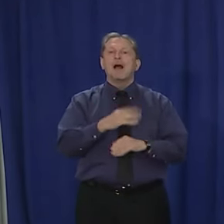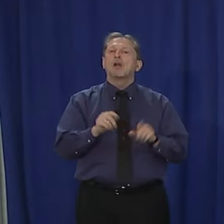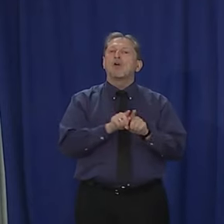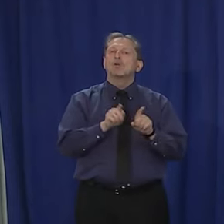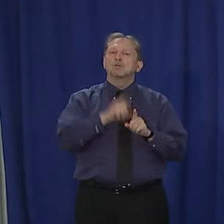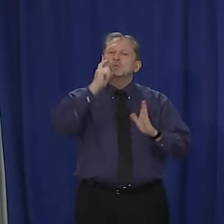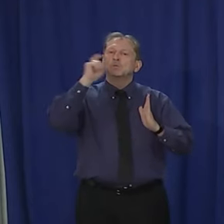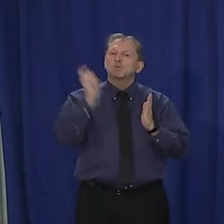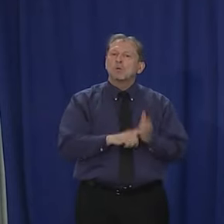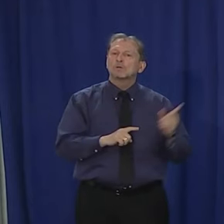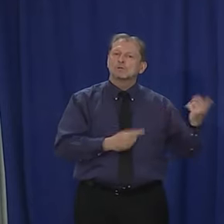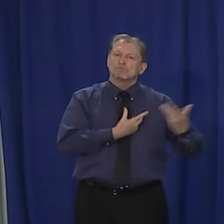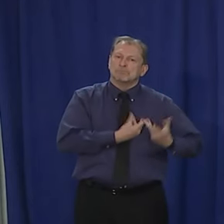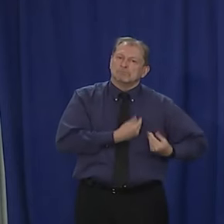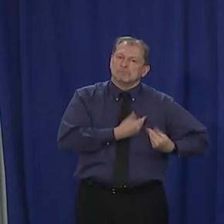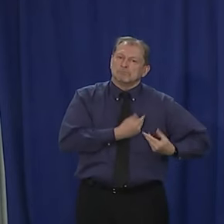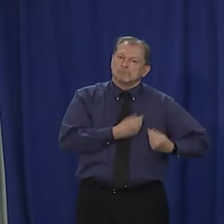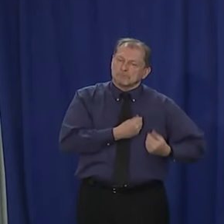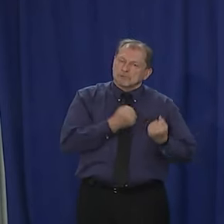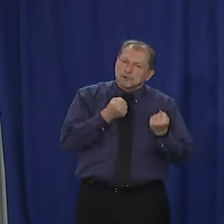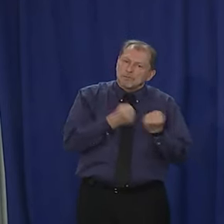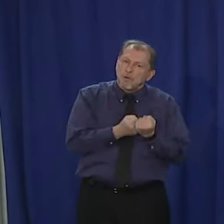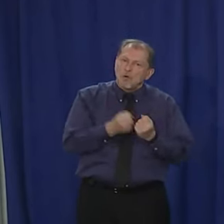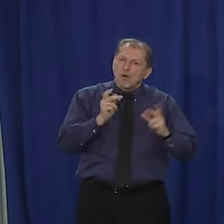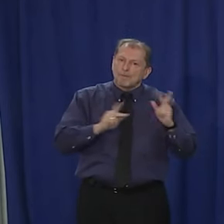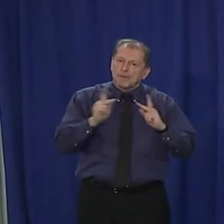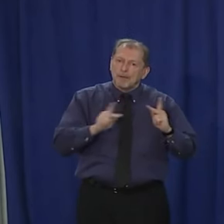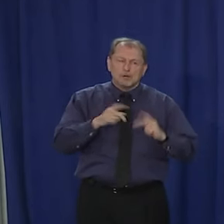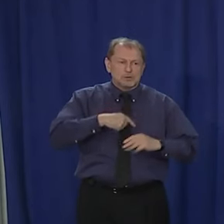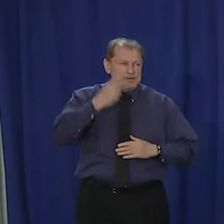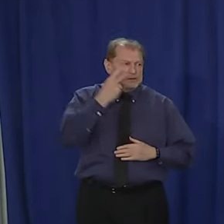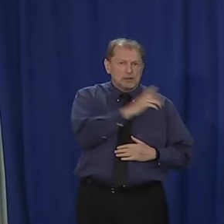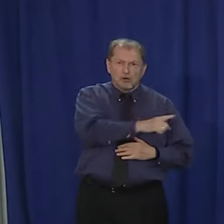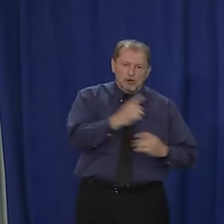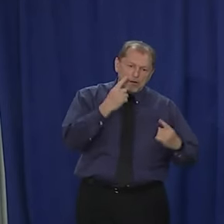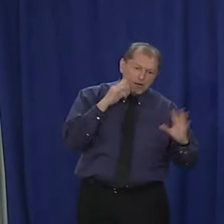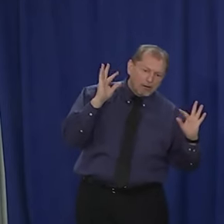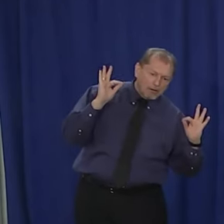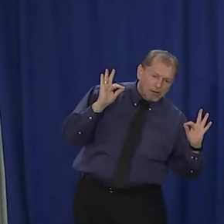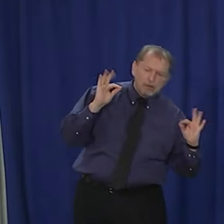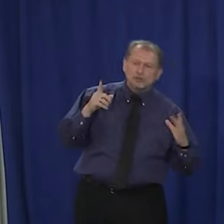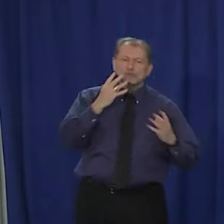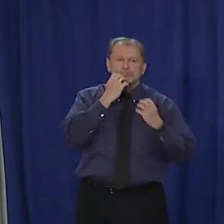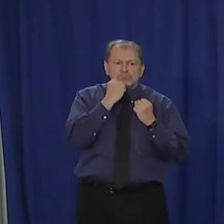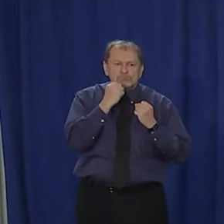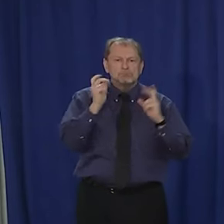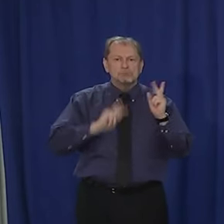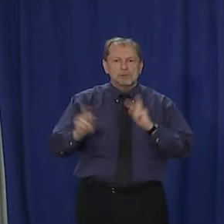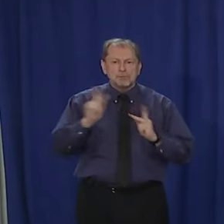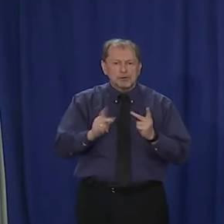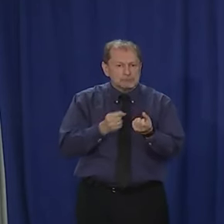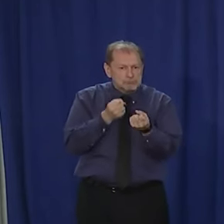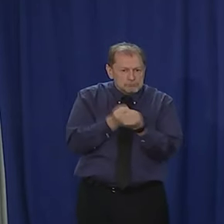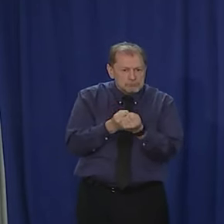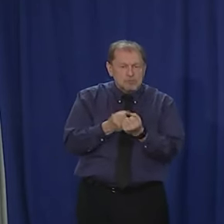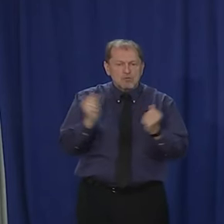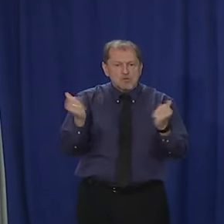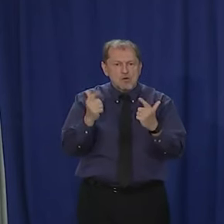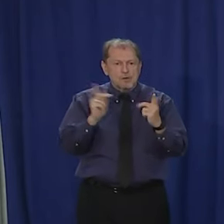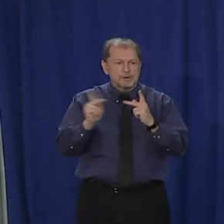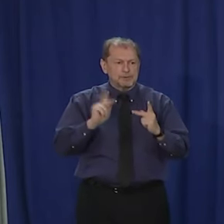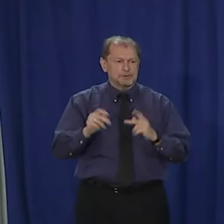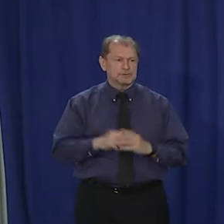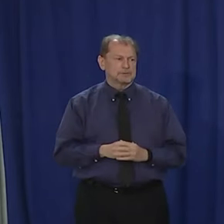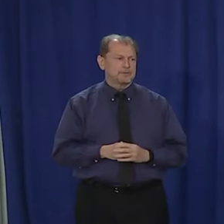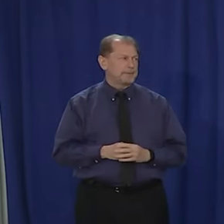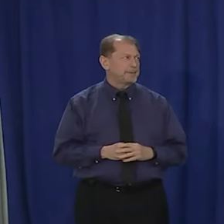can see it in her resolve. You can see it in her eyes and what she means, she does. Little Village on my end, in